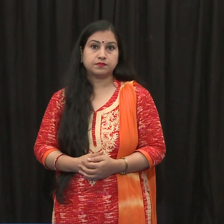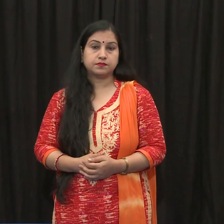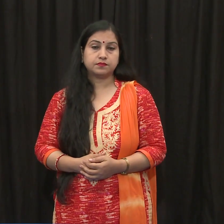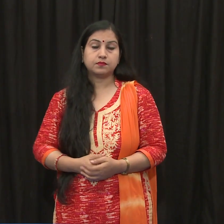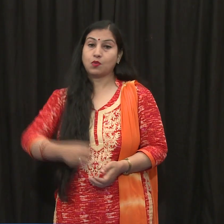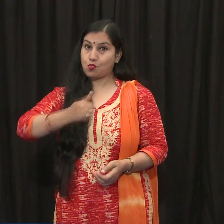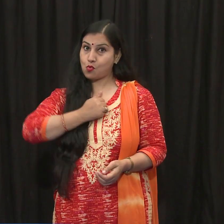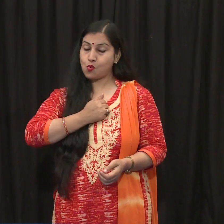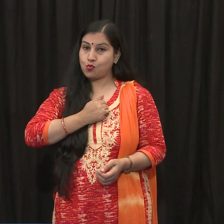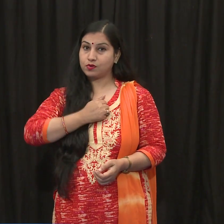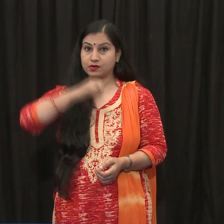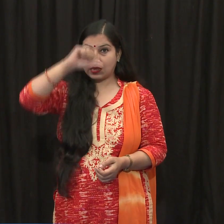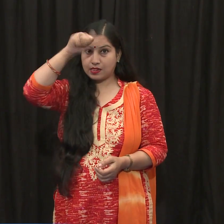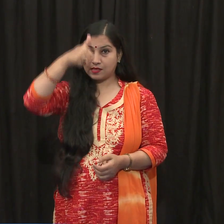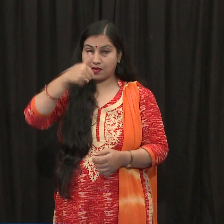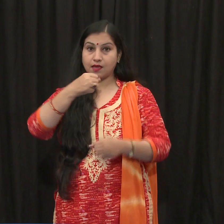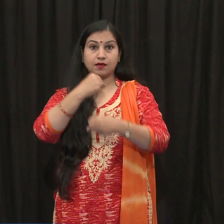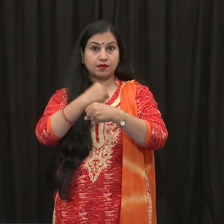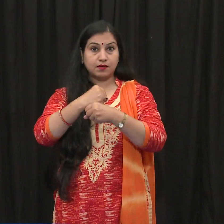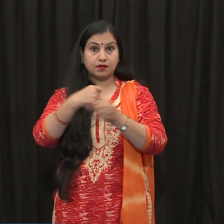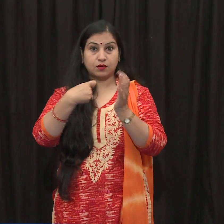our constituent contains